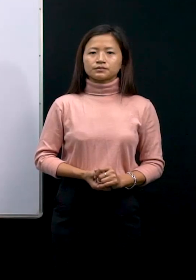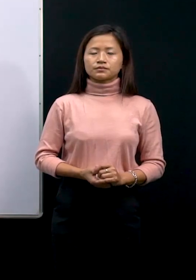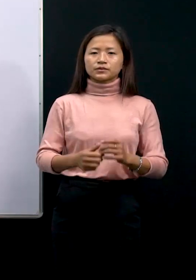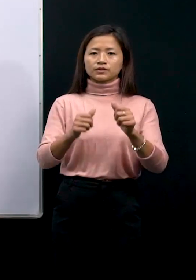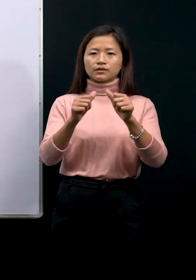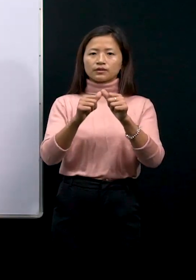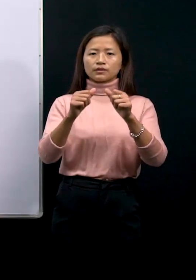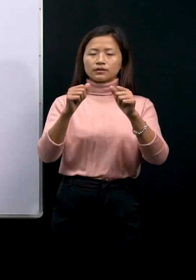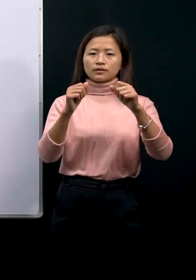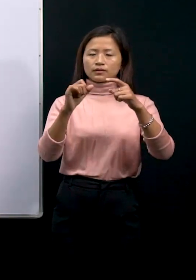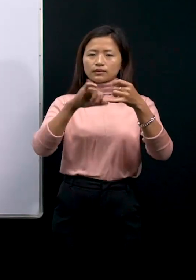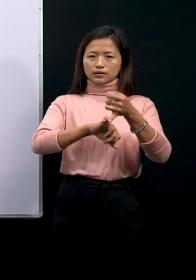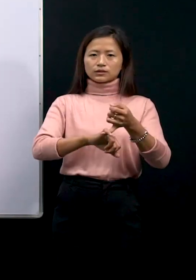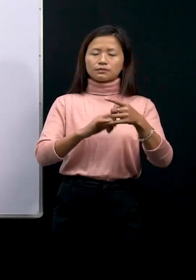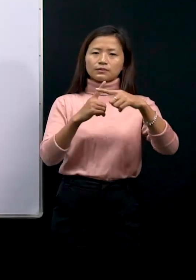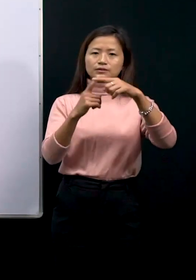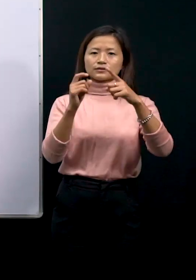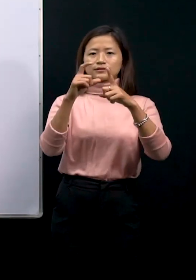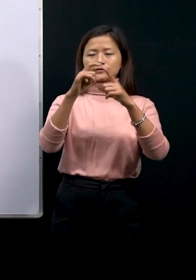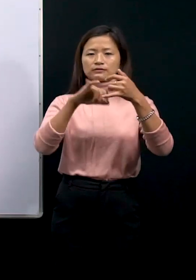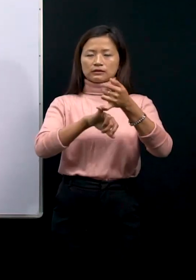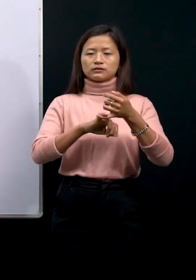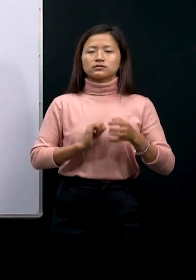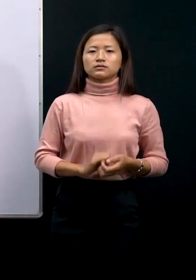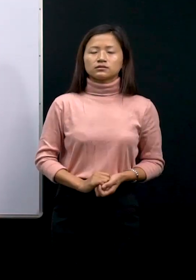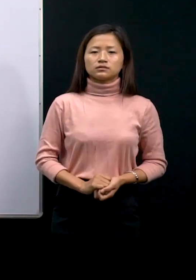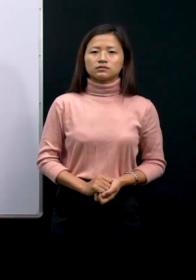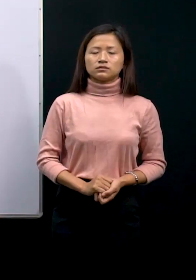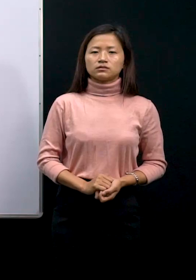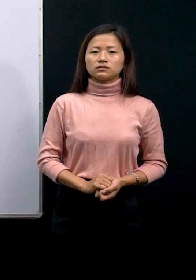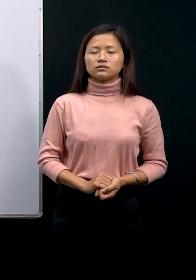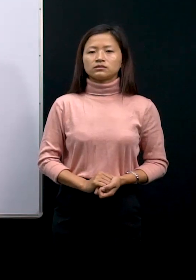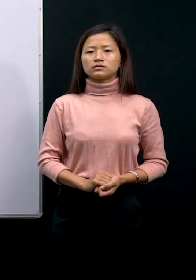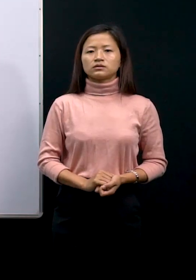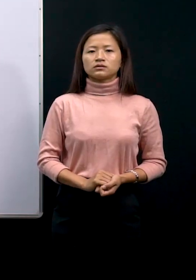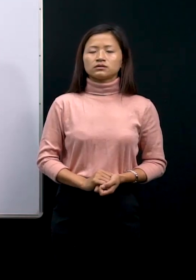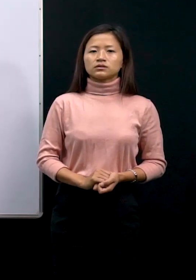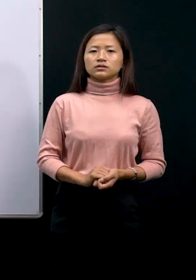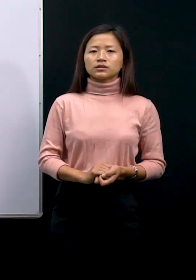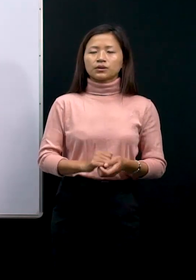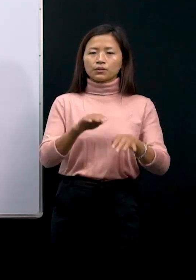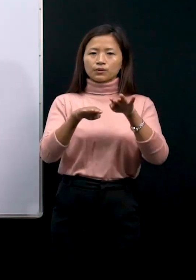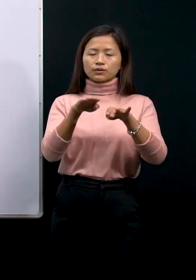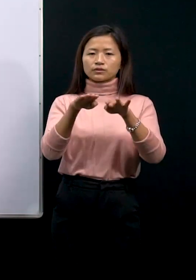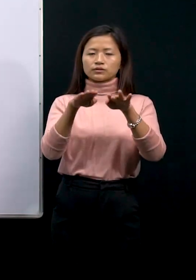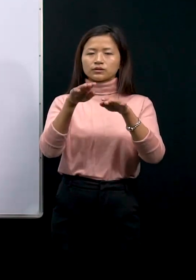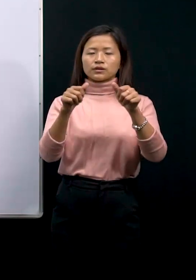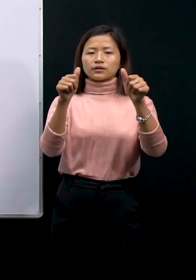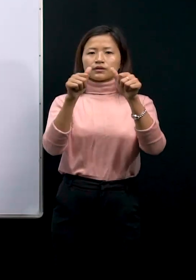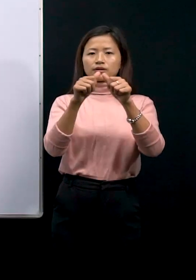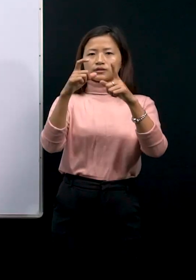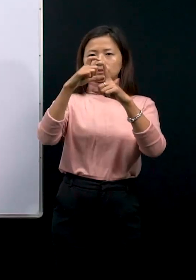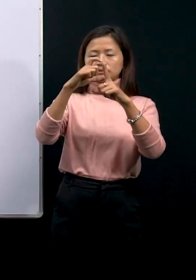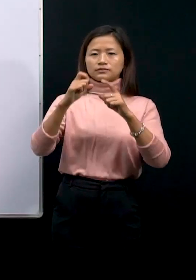AS plus DS. AS plus DS. AS plus DS equals to AD. Yes or